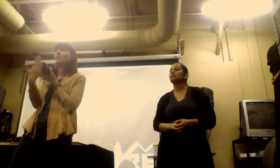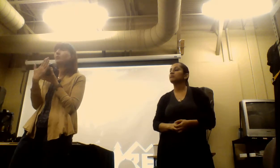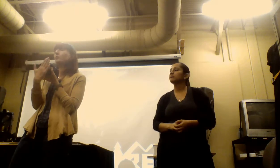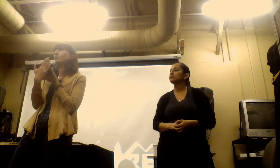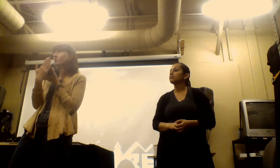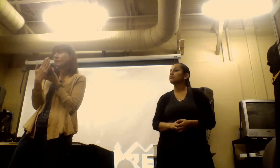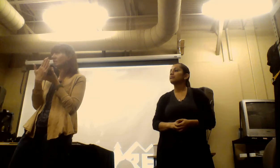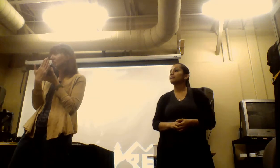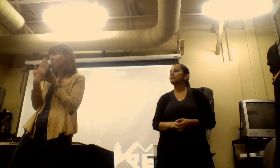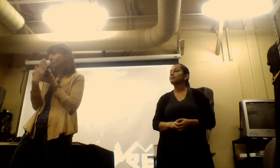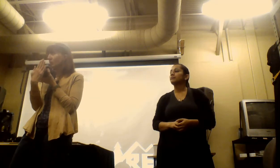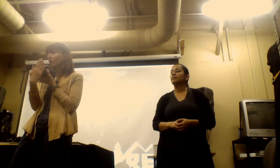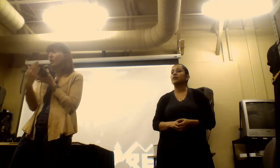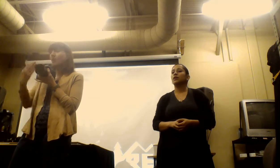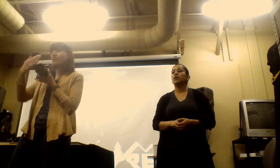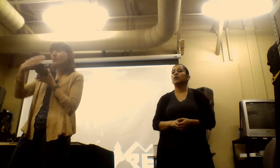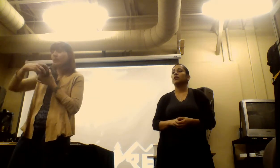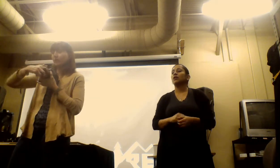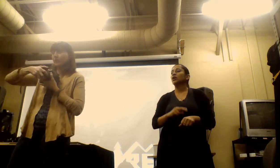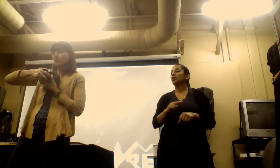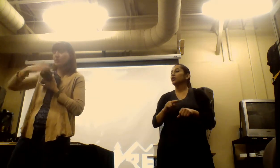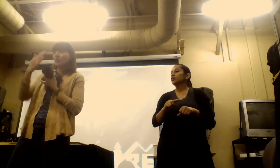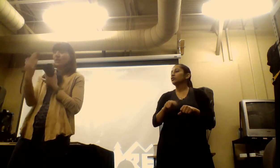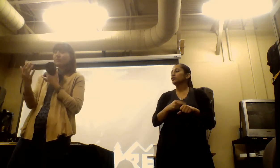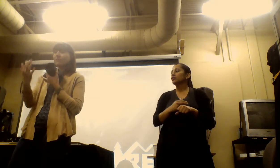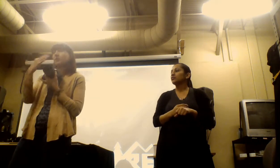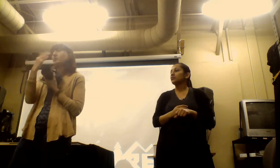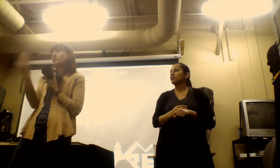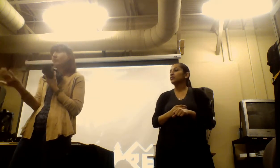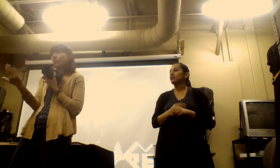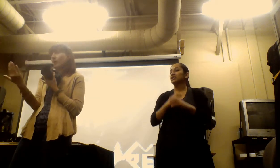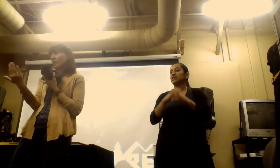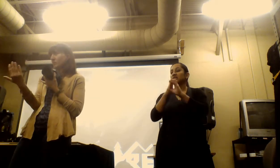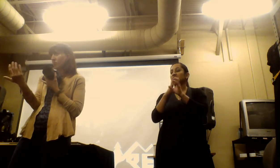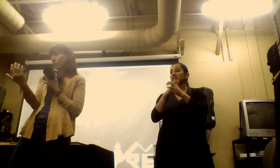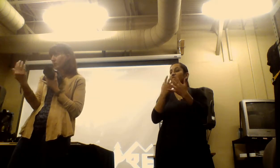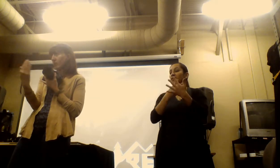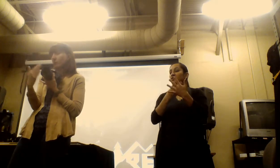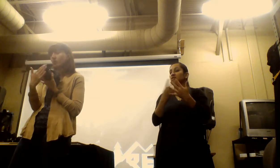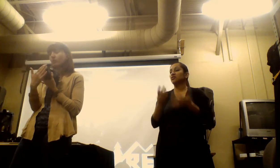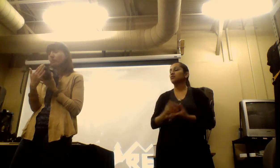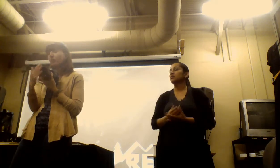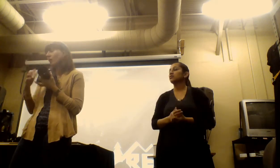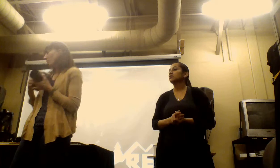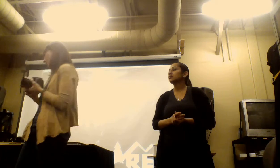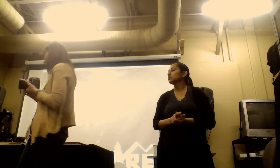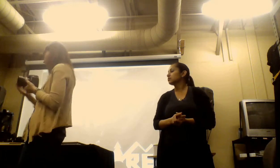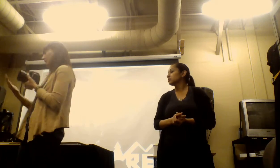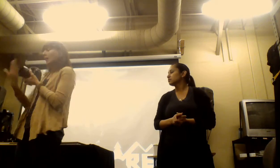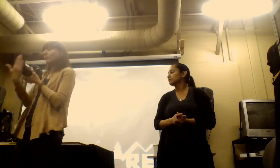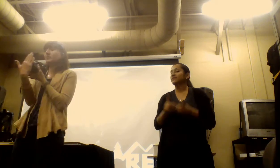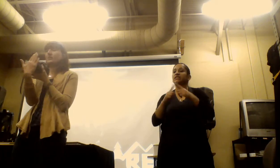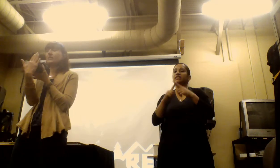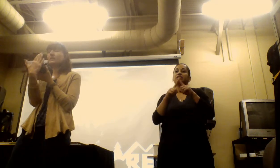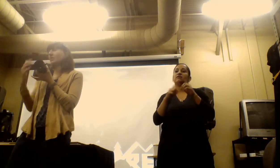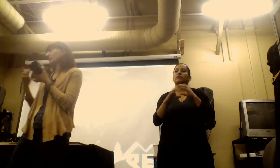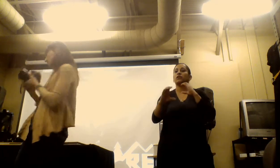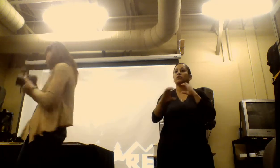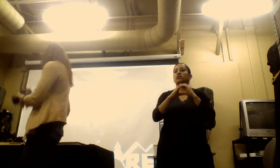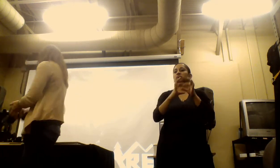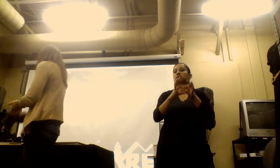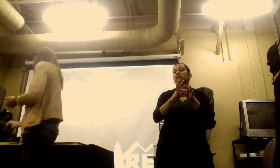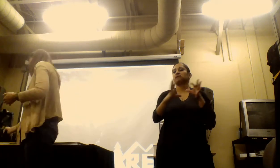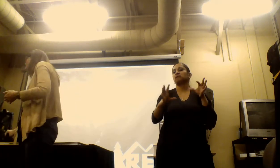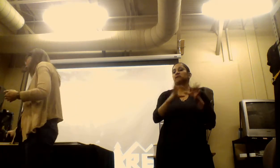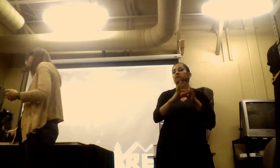something called the neutral density filter that literally just there's different ways that you can attach them. But what happens